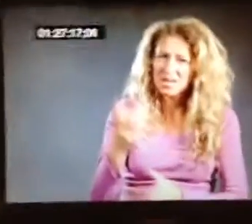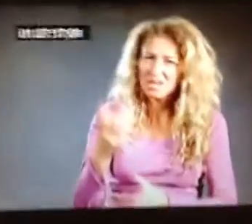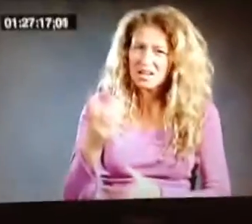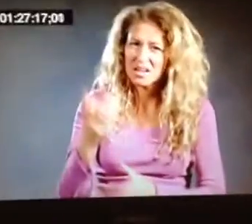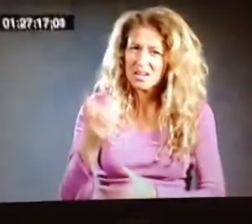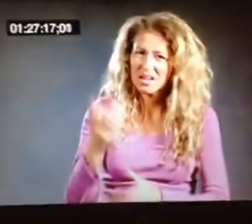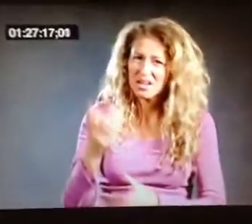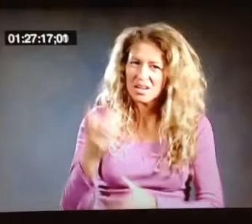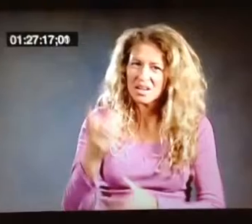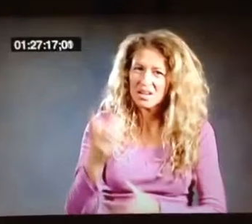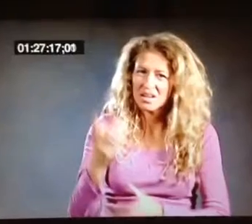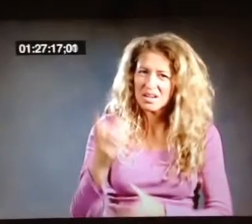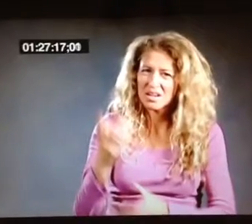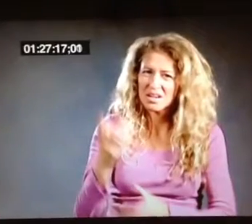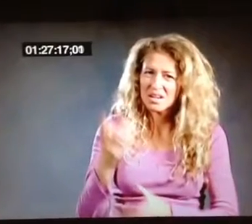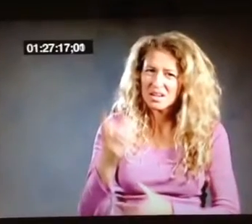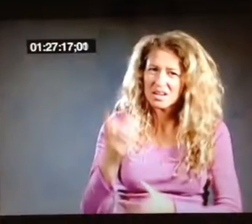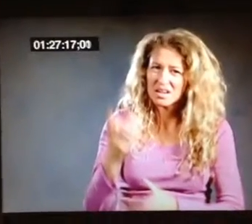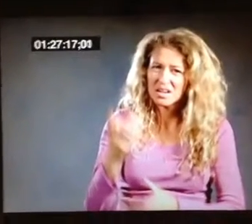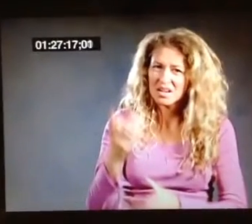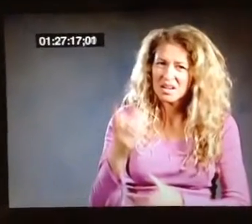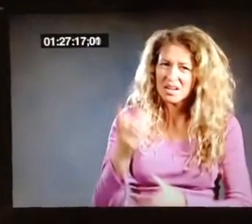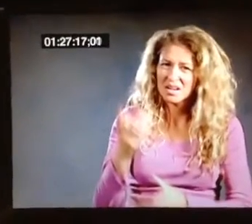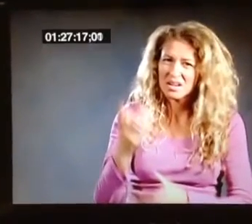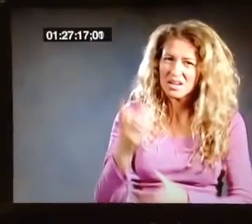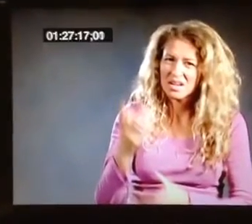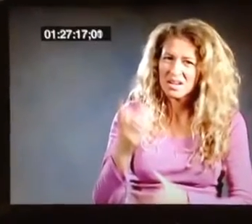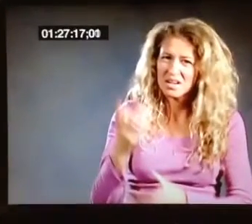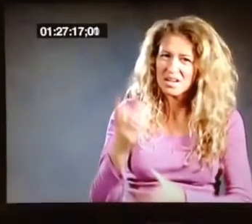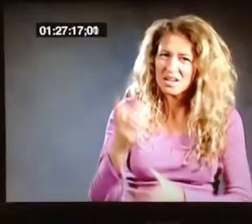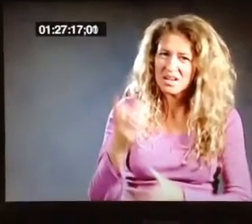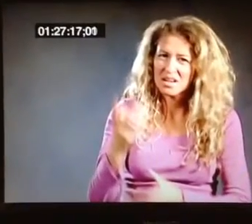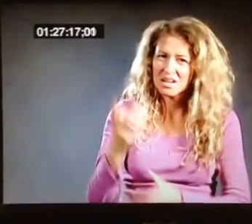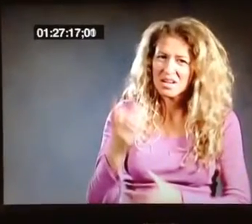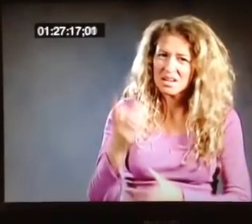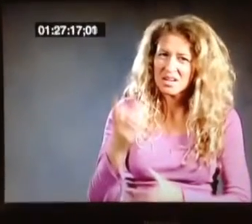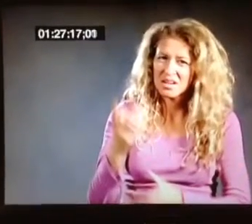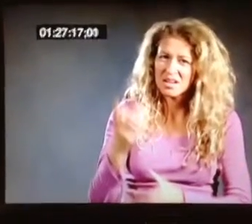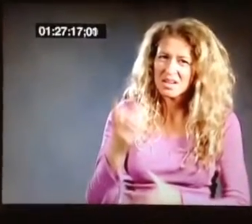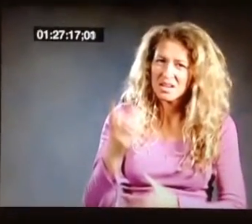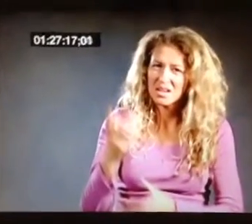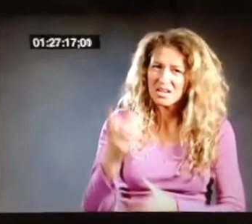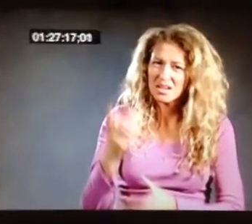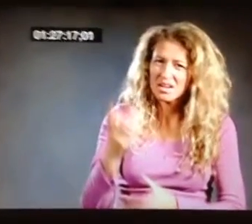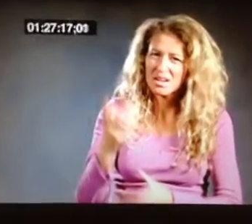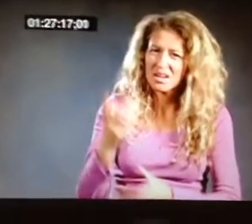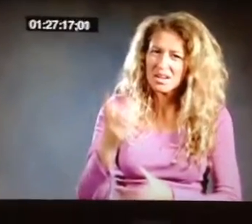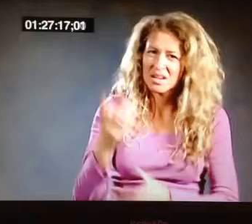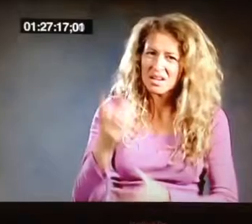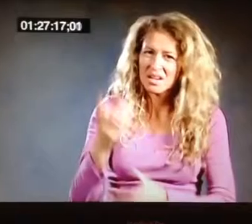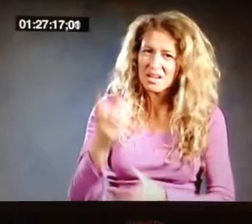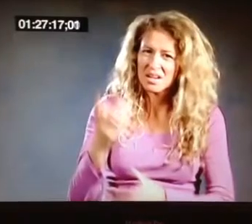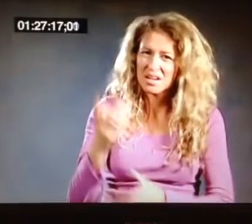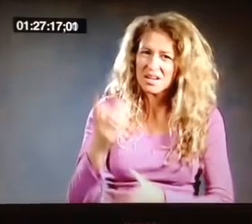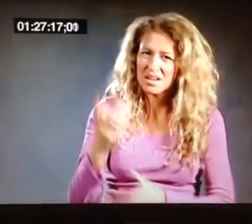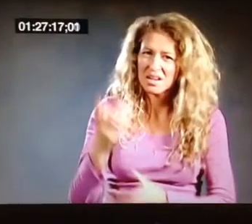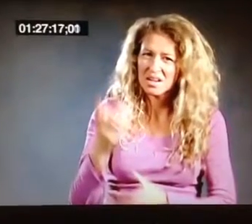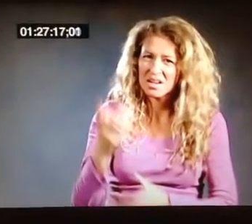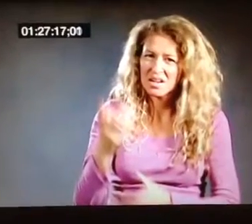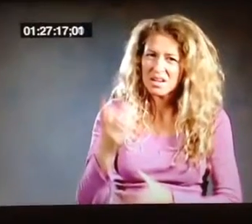growing. But I didn't like the bugs there, and I didn't want to put chemicals on the garden. I wanted everything to be organic.